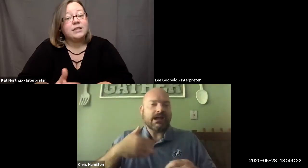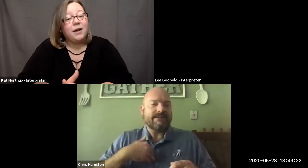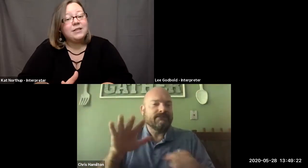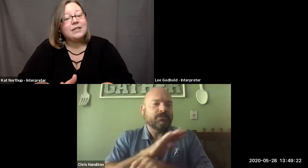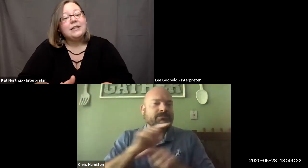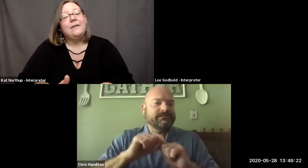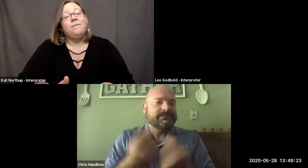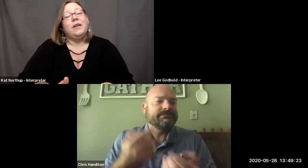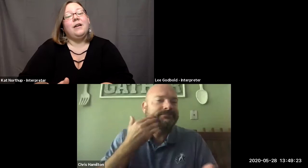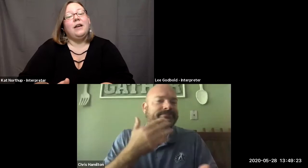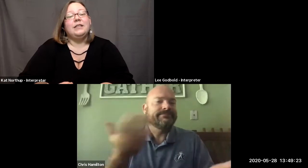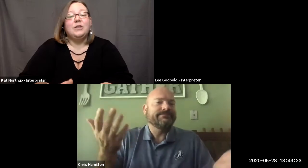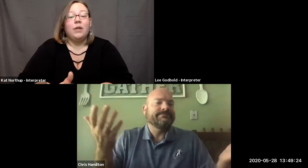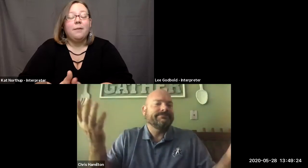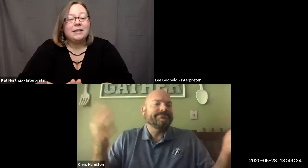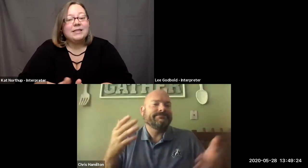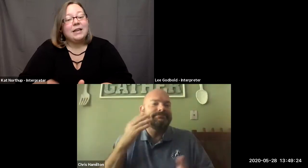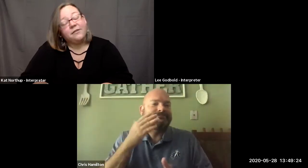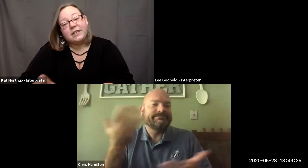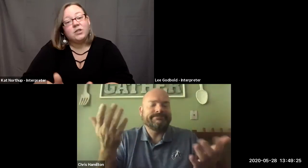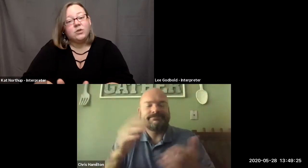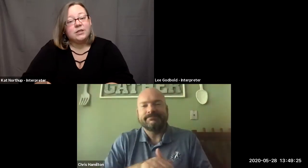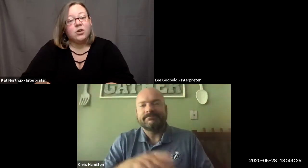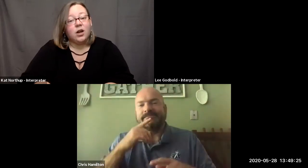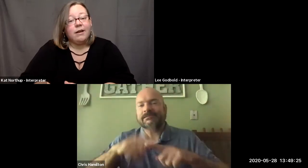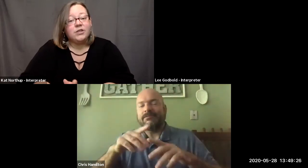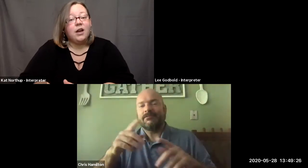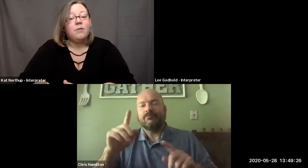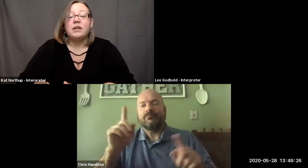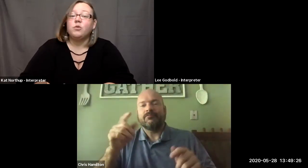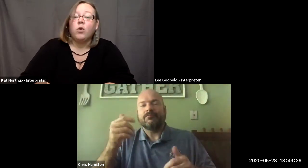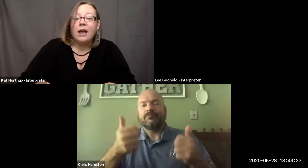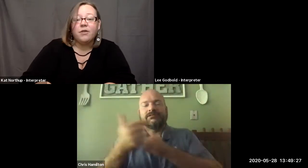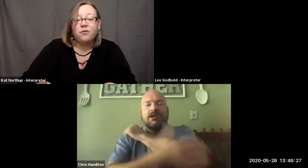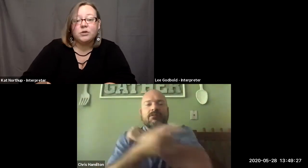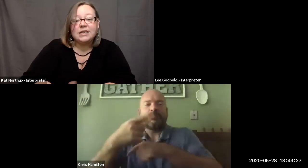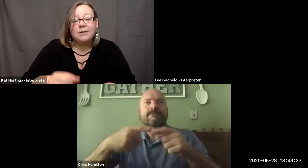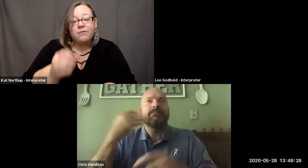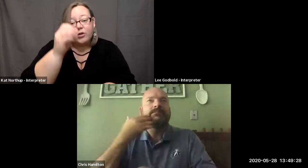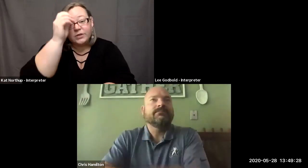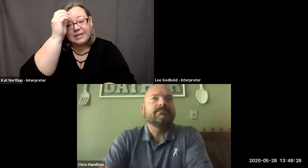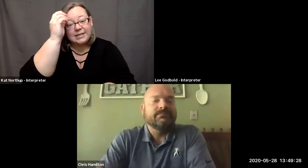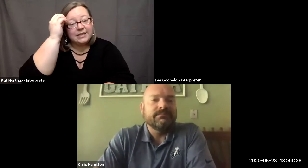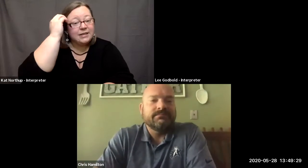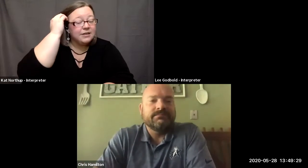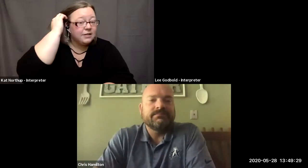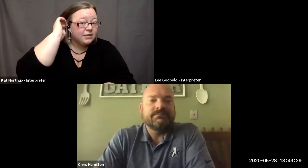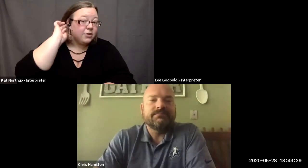spot. And so that means that if these students are not allowed to come, then you won't have a full team for your season. So yeah,